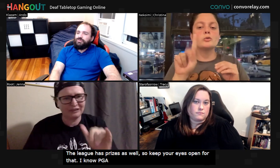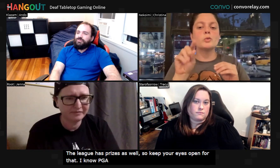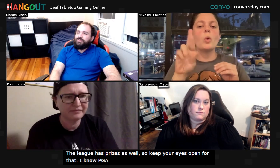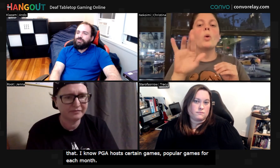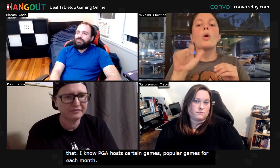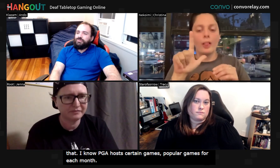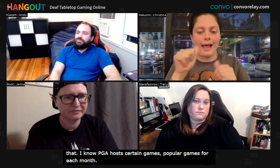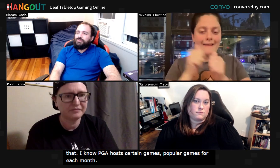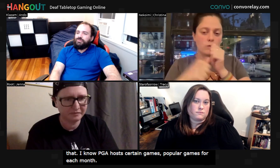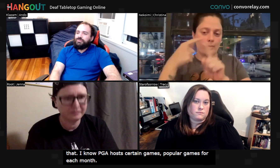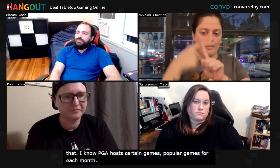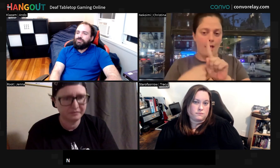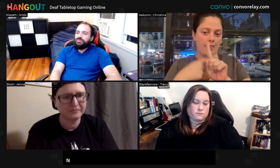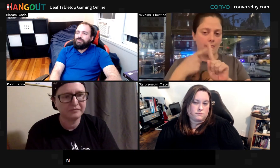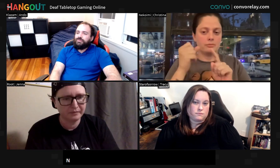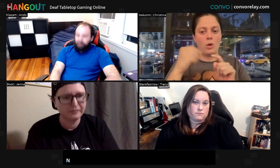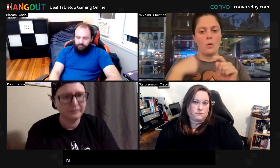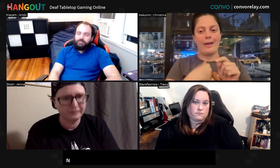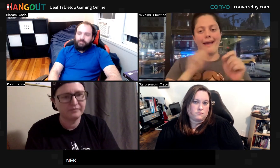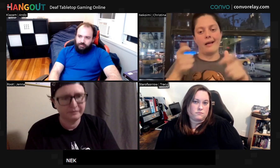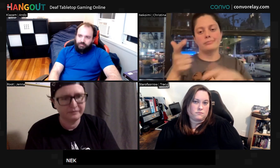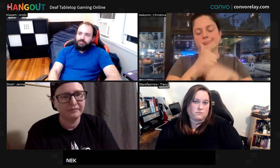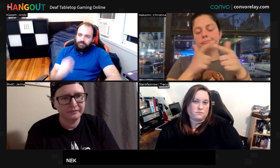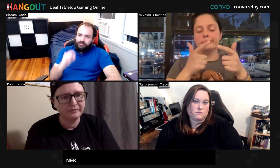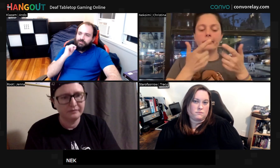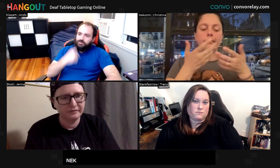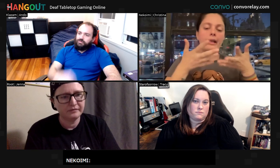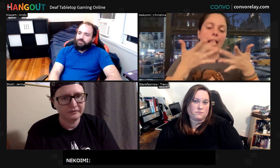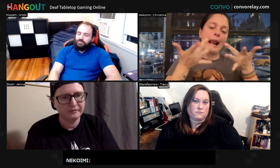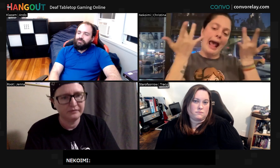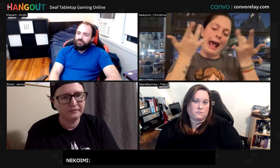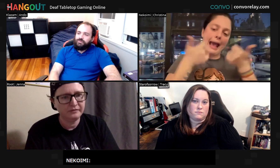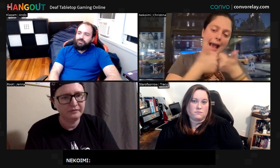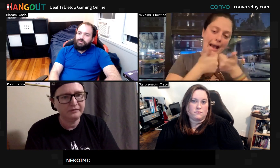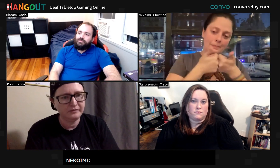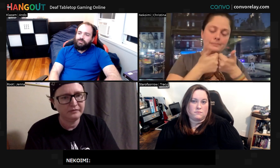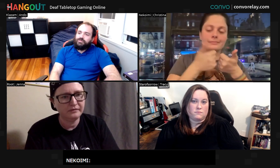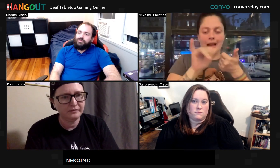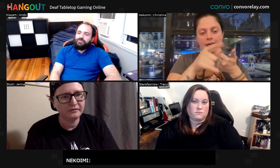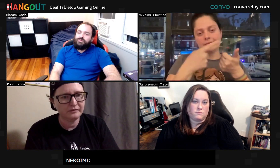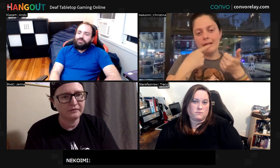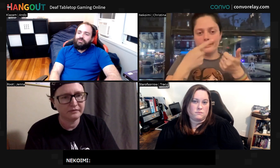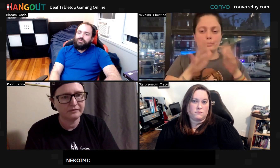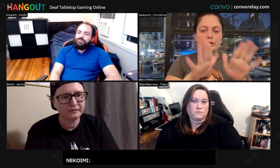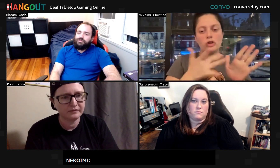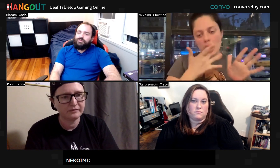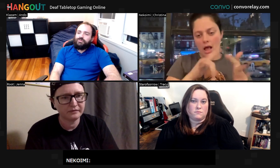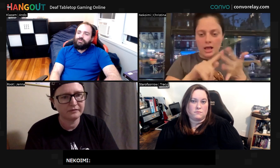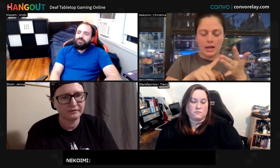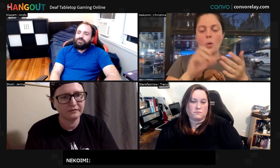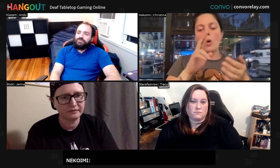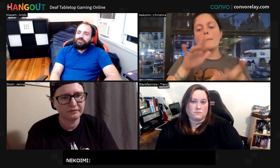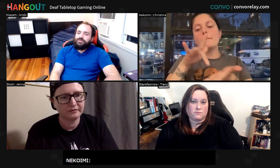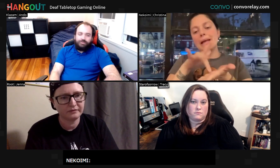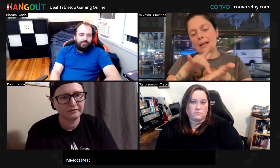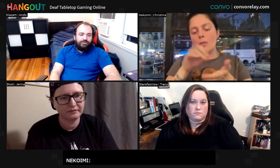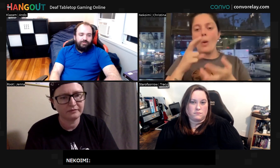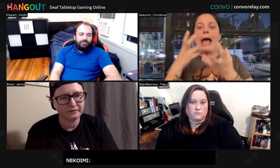Nico here. That's more of tutorials. We do tutorials every month. So we Yep, take right. turns doing light games like Push Your